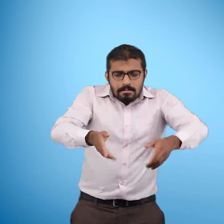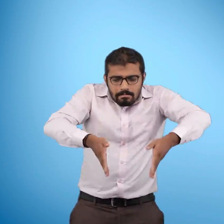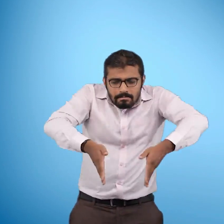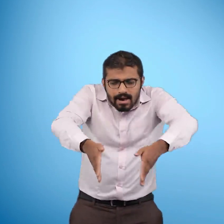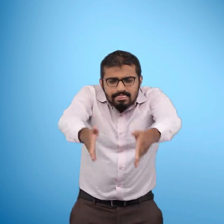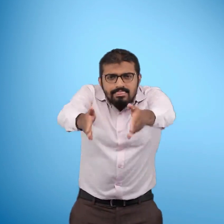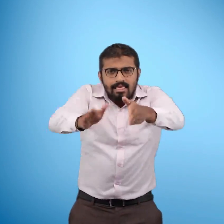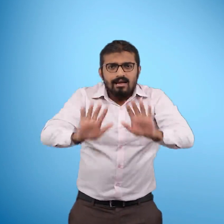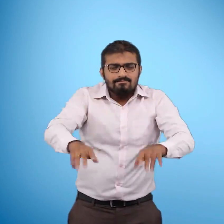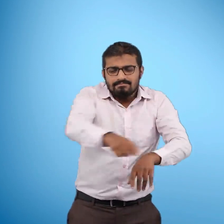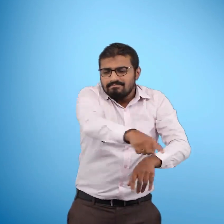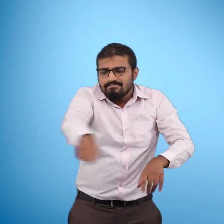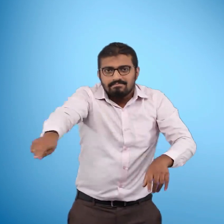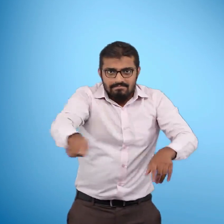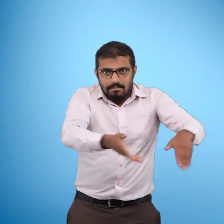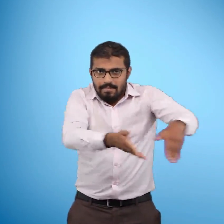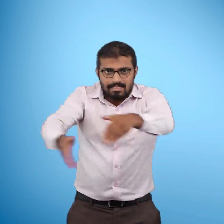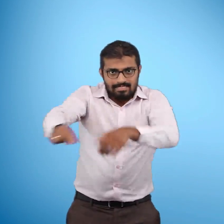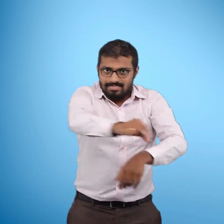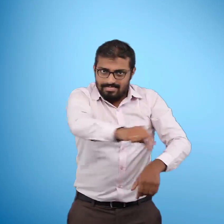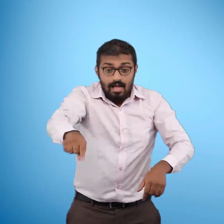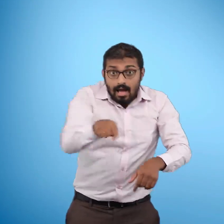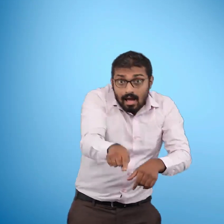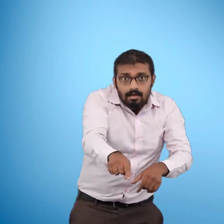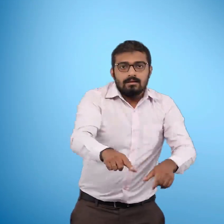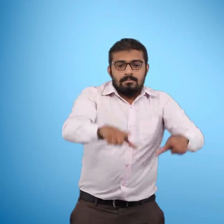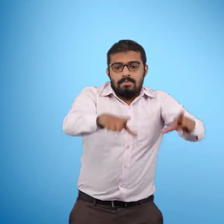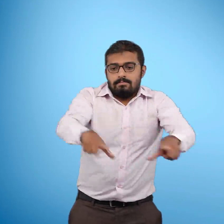They decided to tile the path using tiles of length